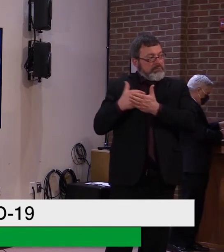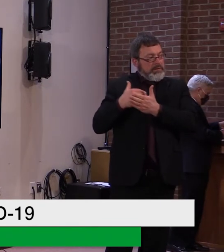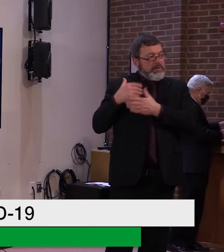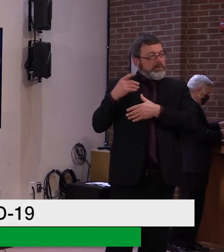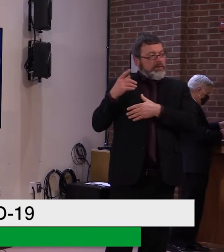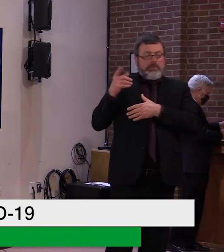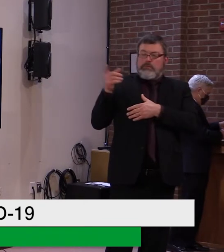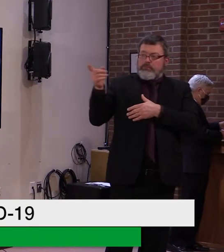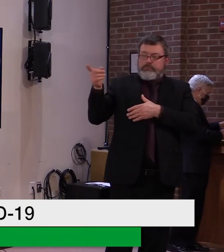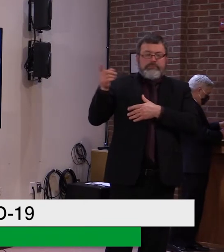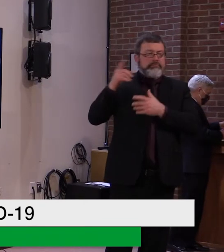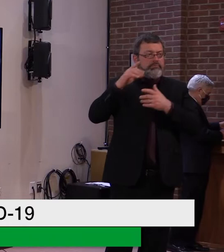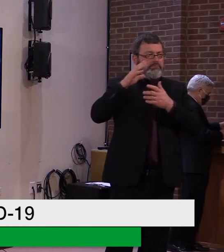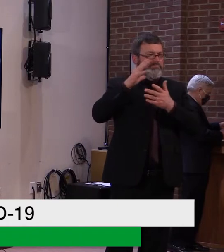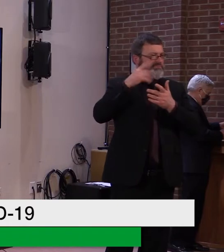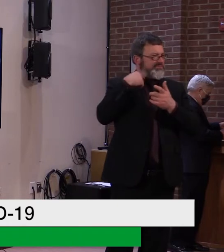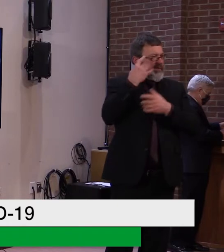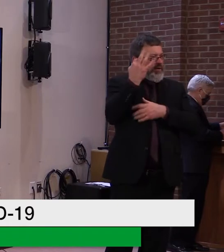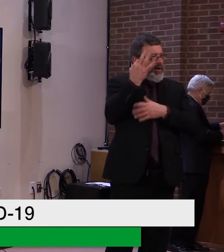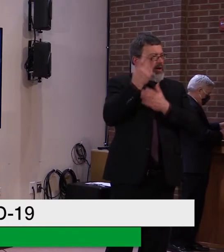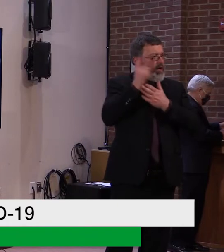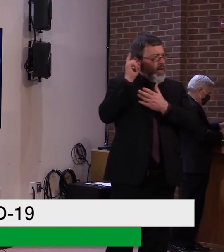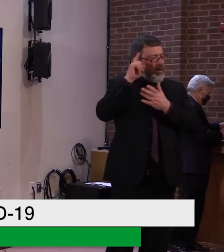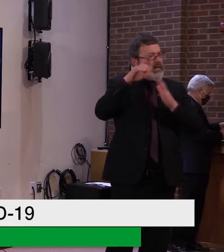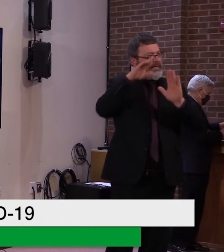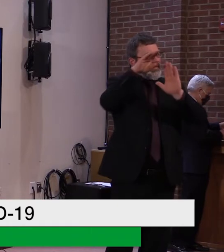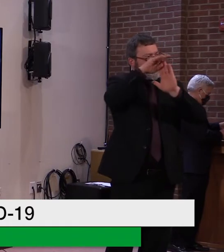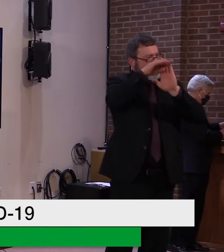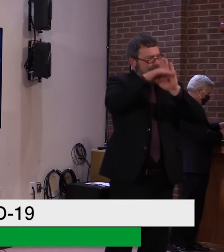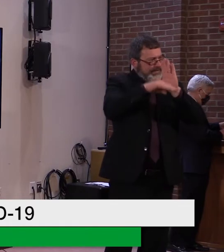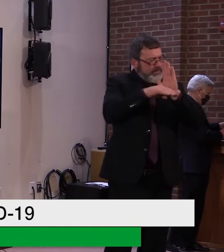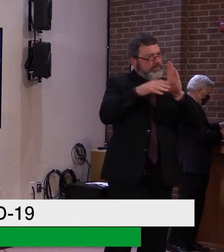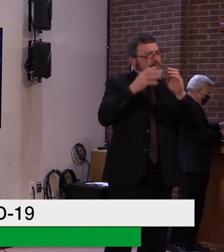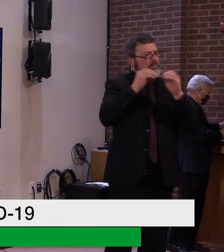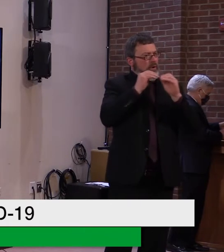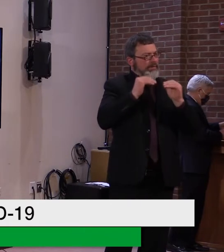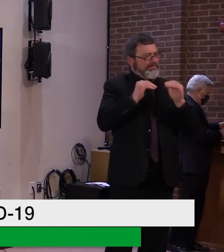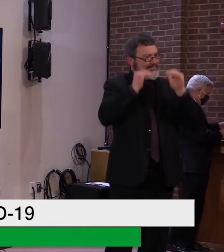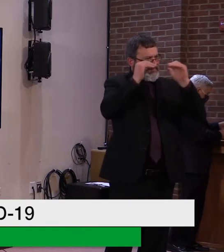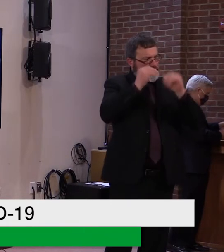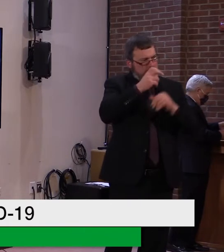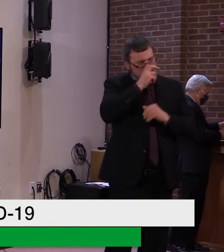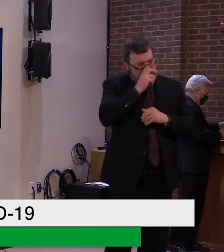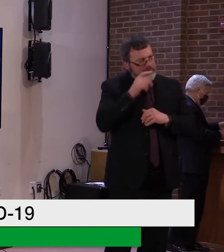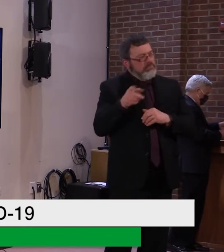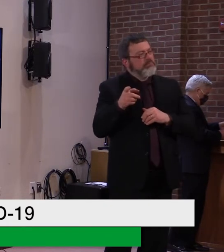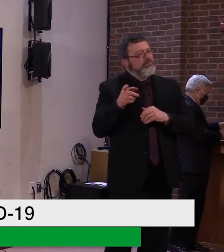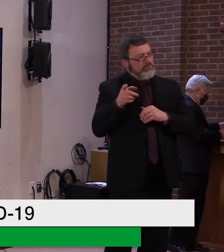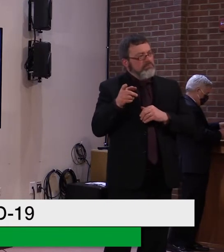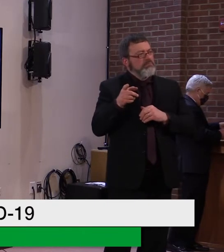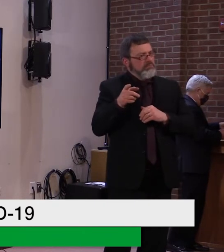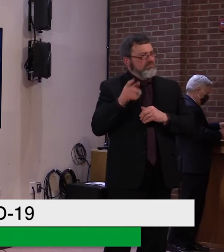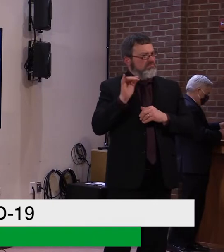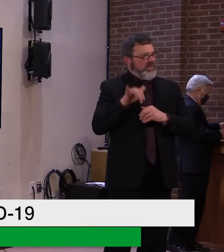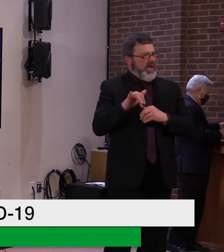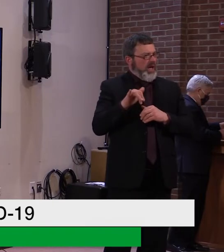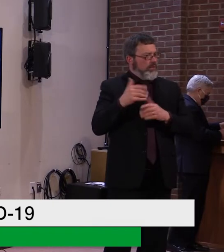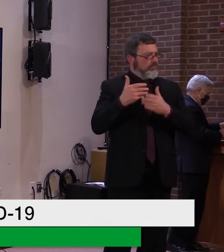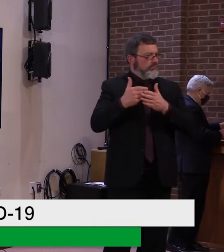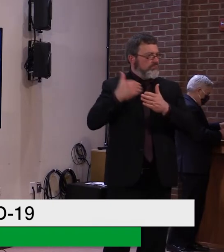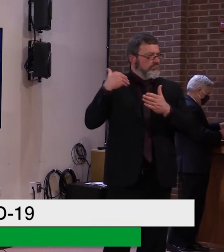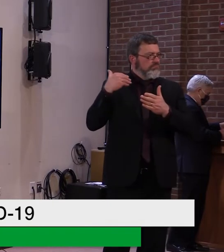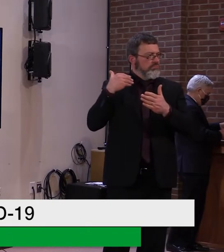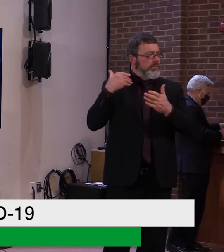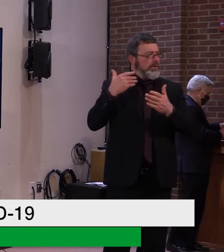been speaking in some ways more strongly than we've heard throughout this pandemic about the need for people to to really follow these rules and voting patriotism and